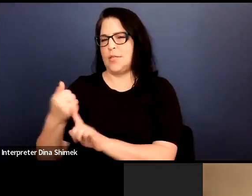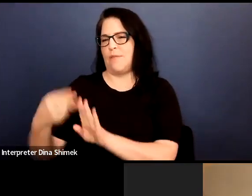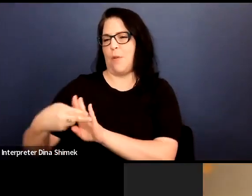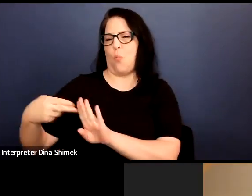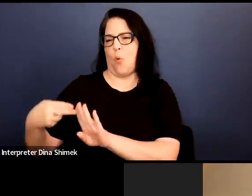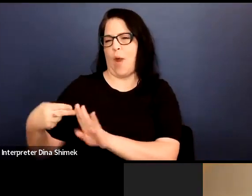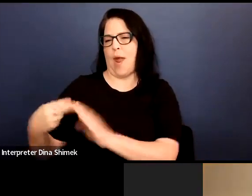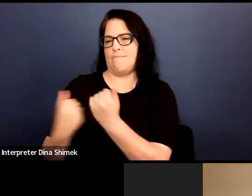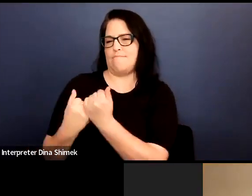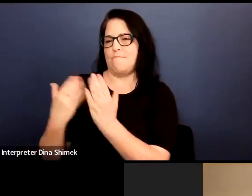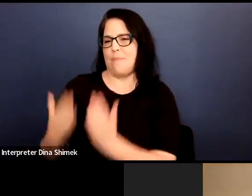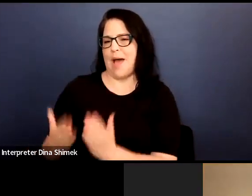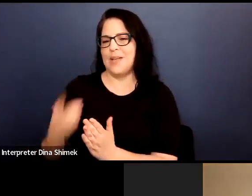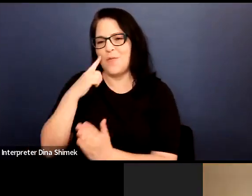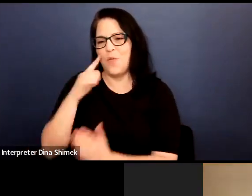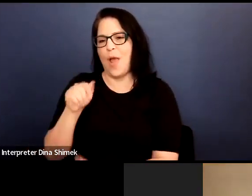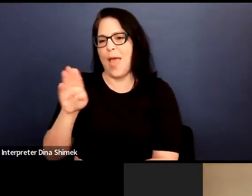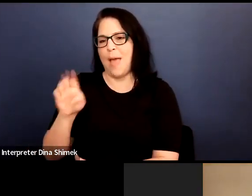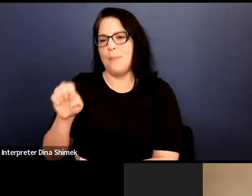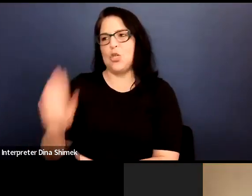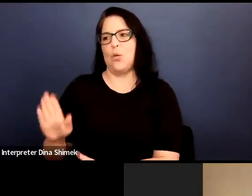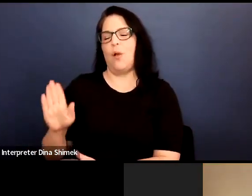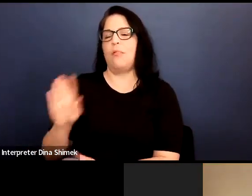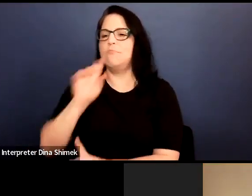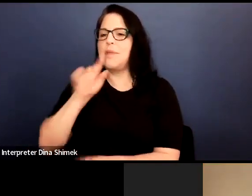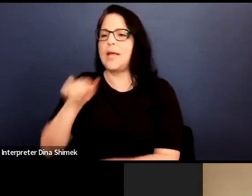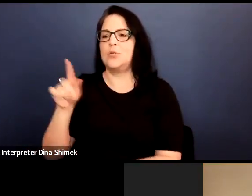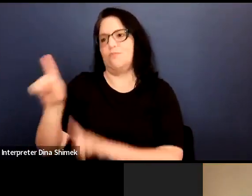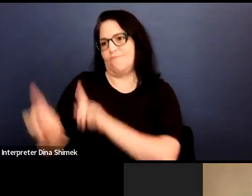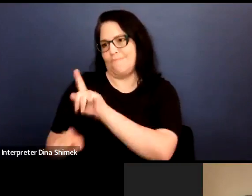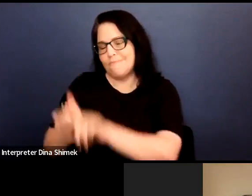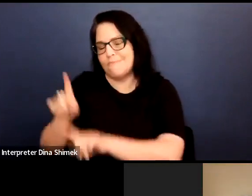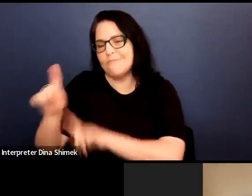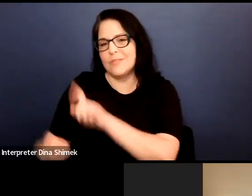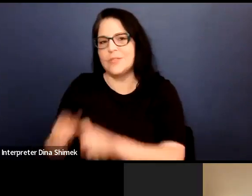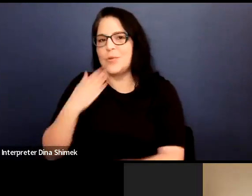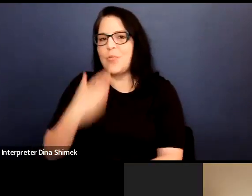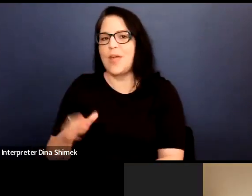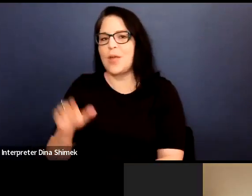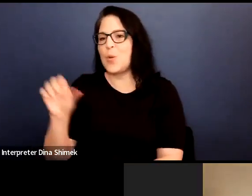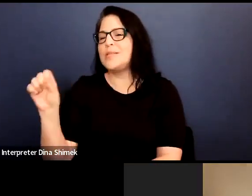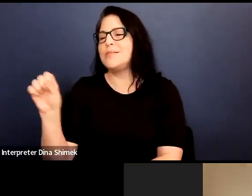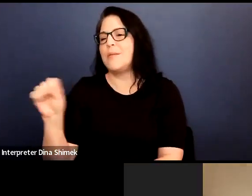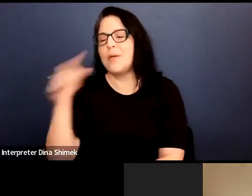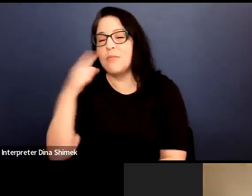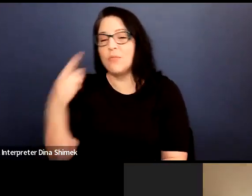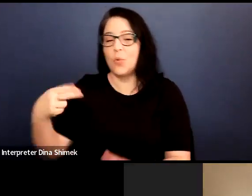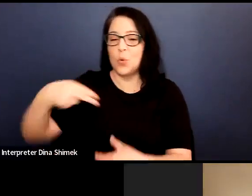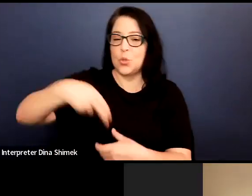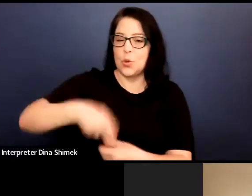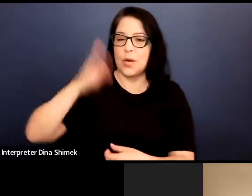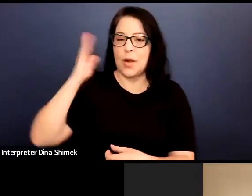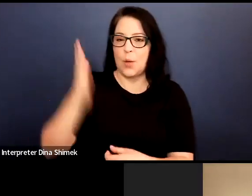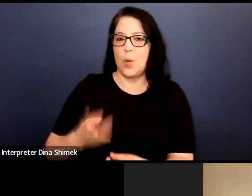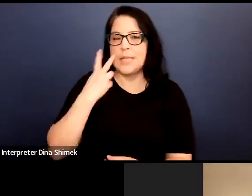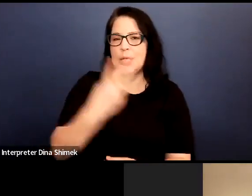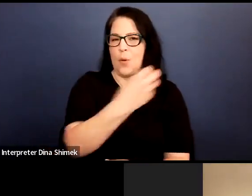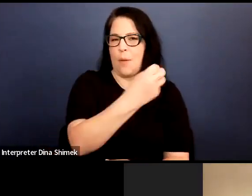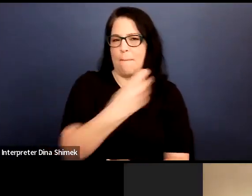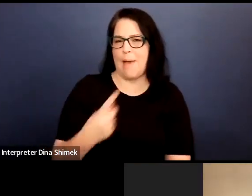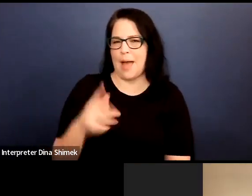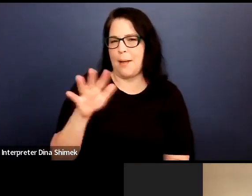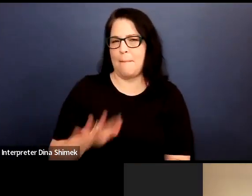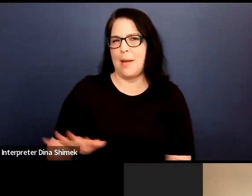and do a little Q&A session with her. So thank you, Samantha, for joining, and we will see you back here in